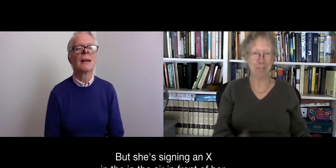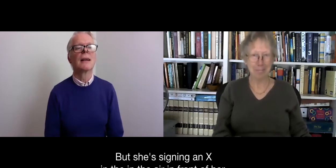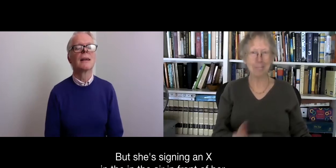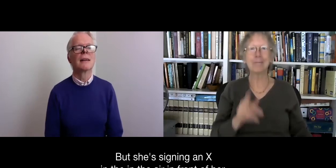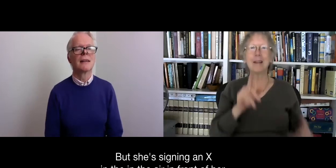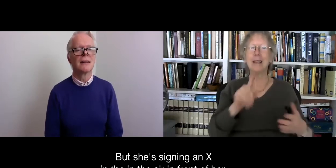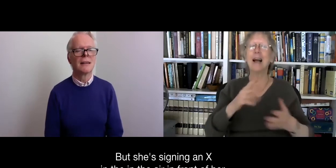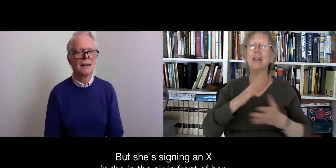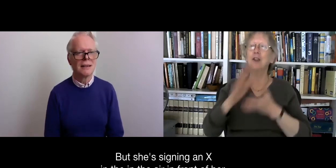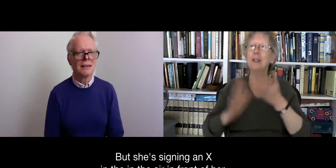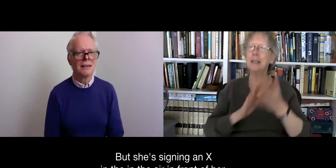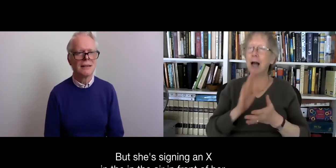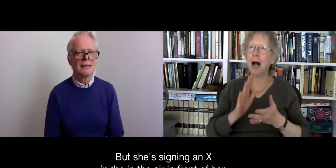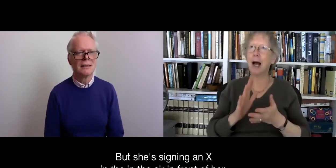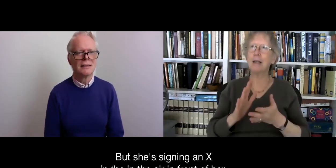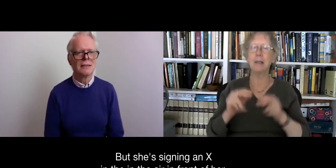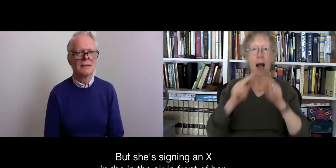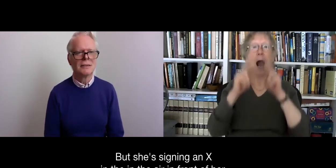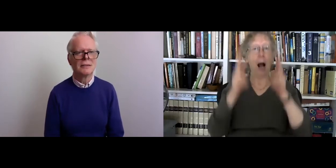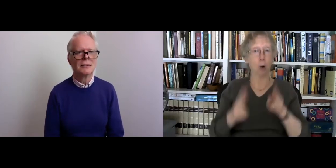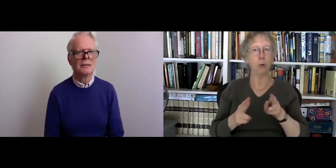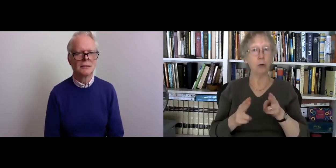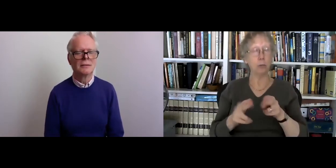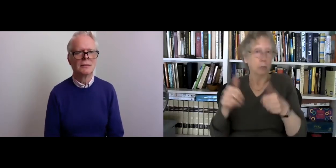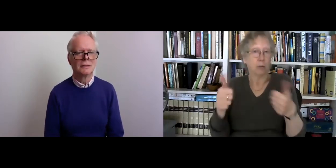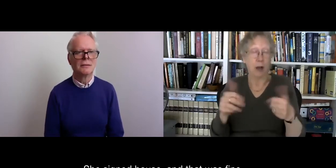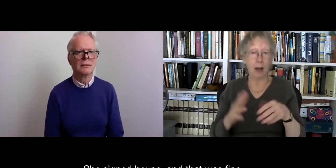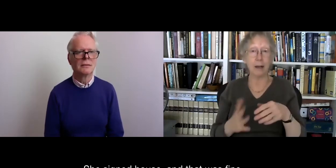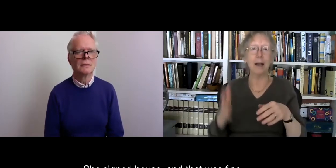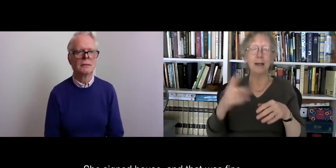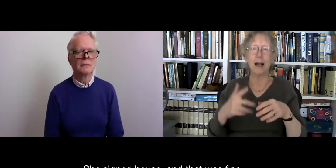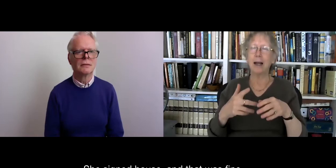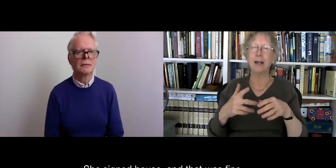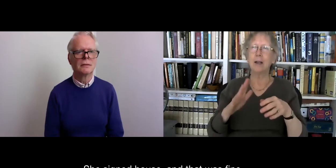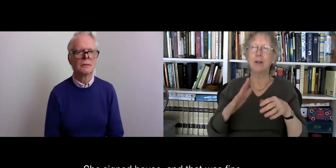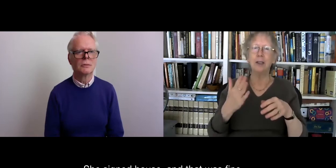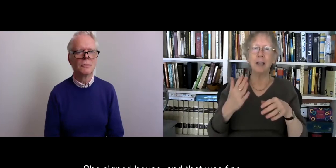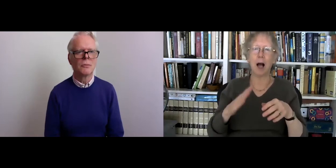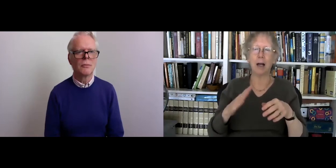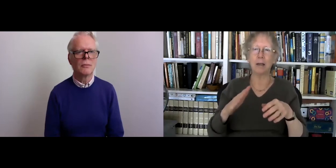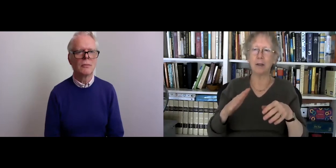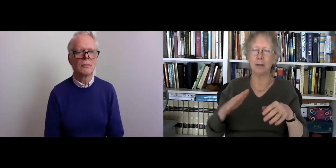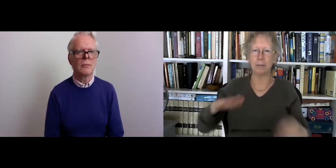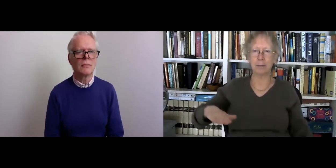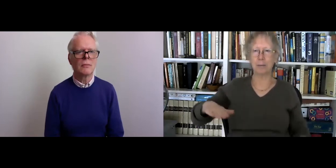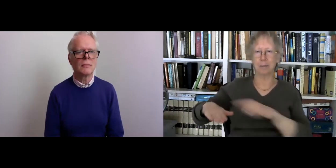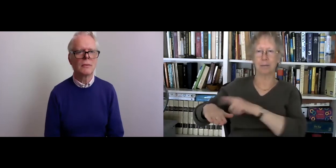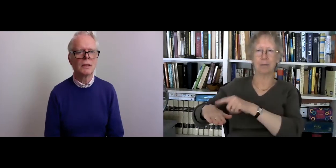an X in the air in front of her. She signed house, and that was fine. And she